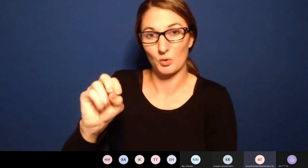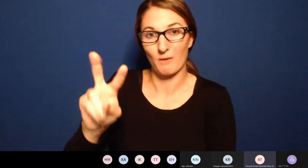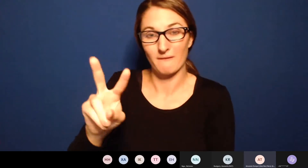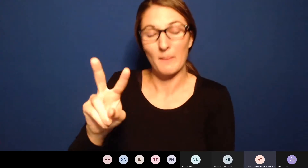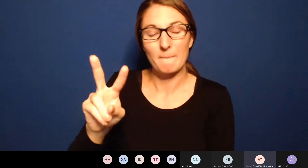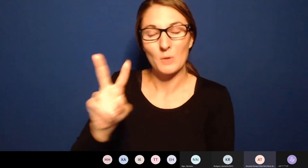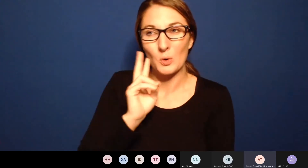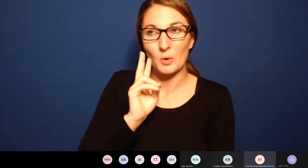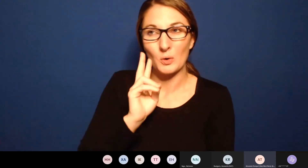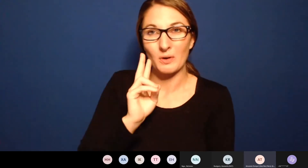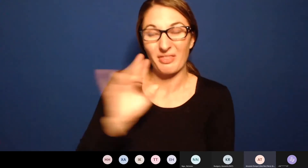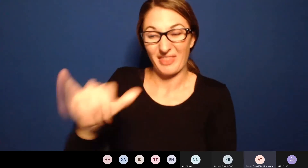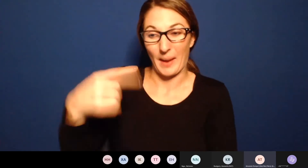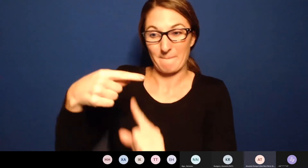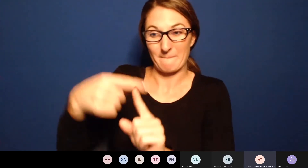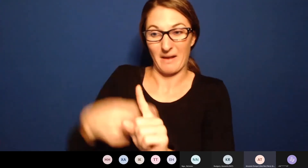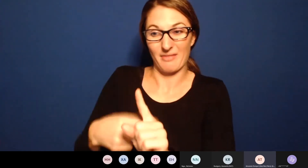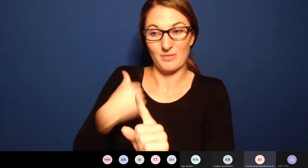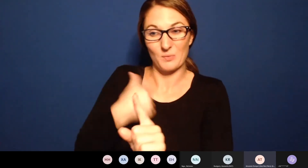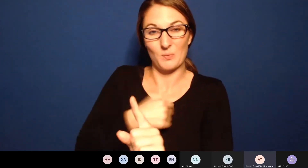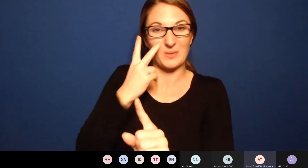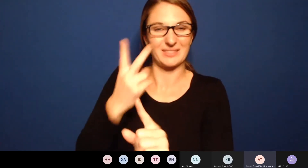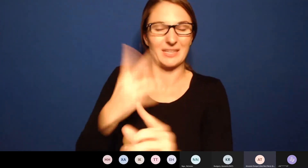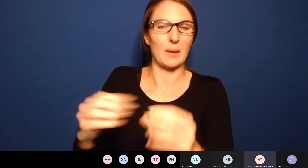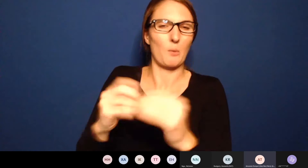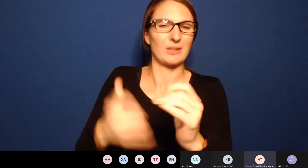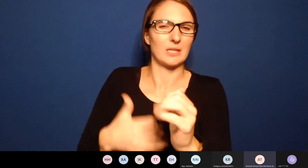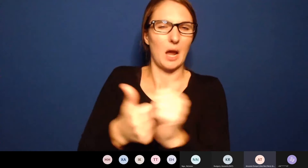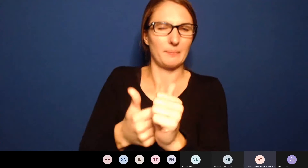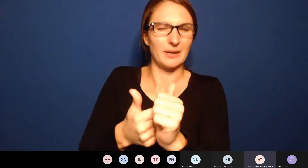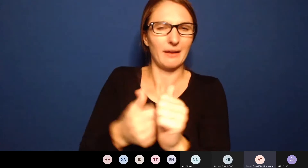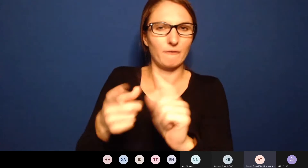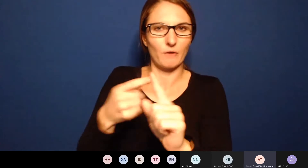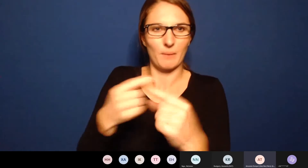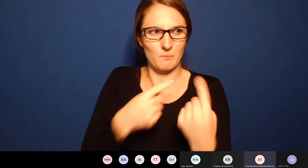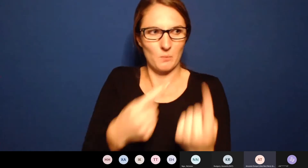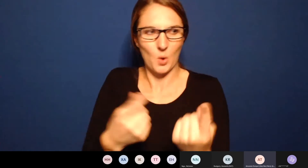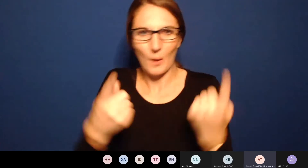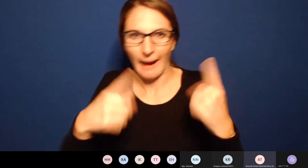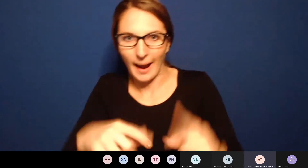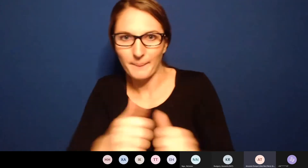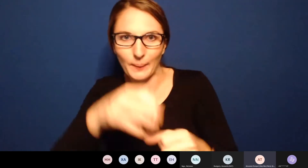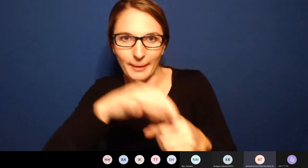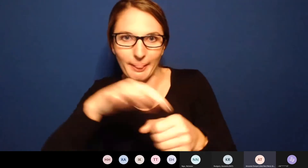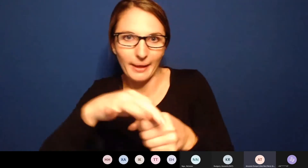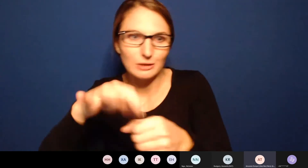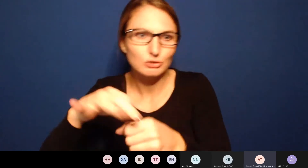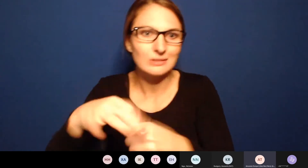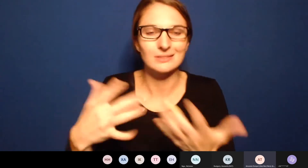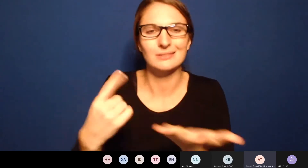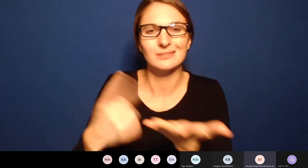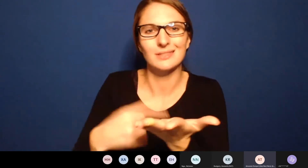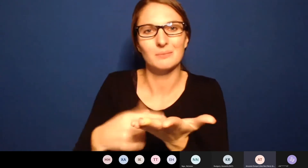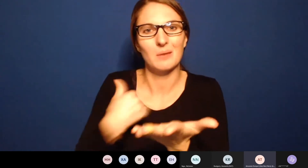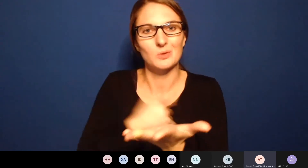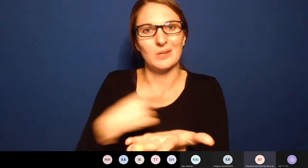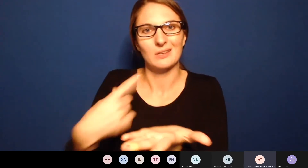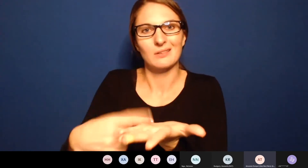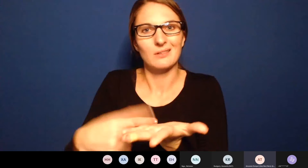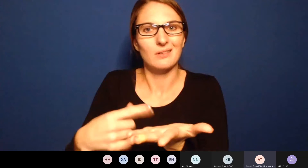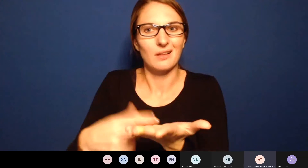at, you know, as an update from elections. Sometimes we get that, you know, later in